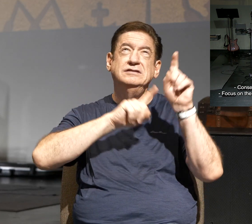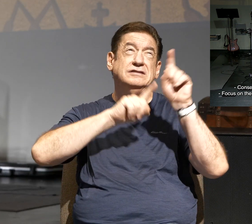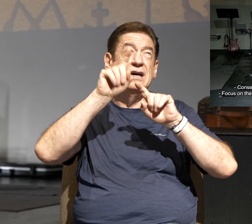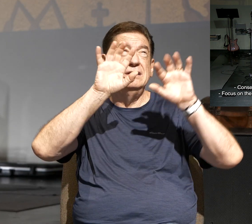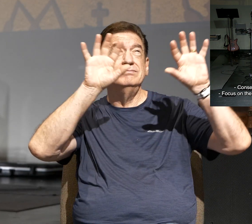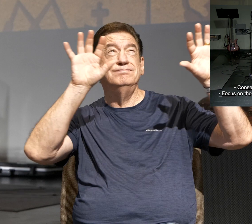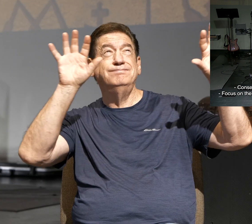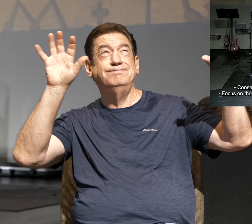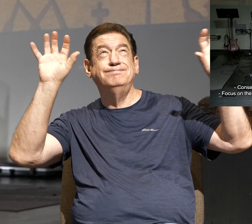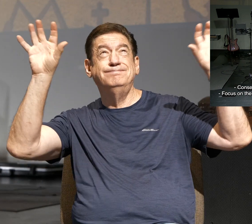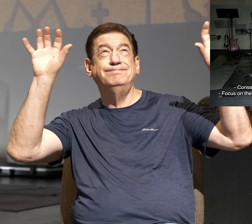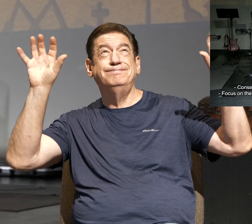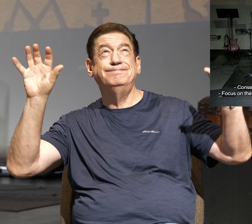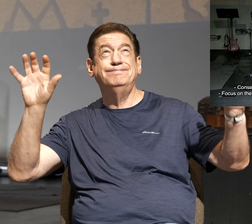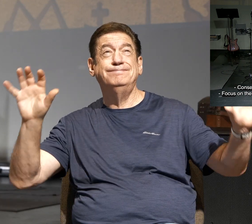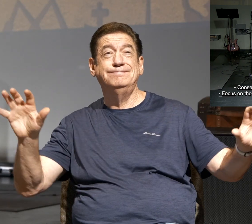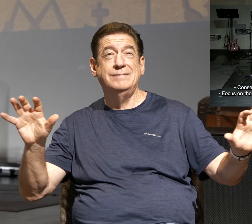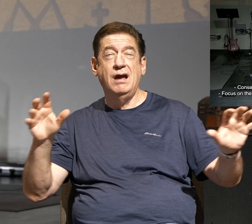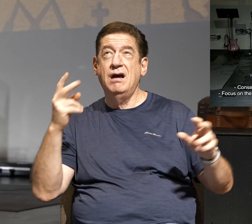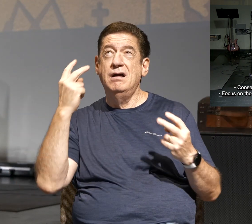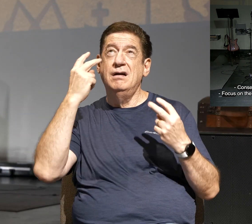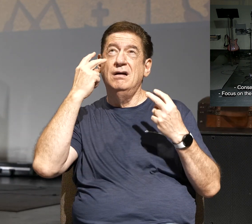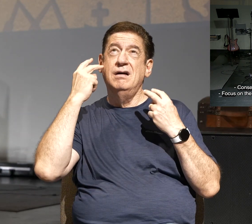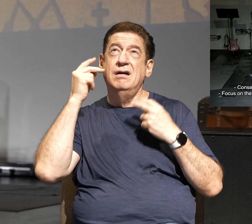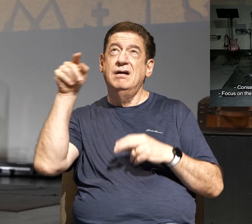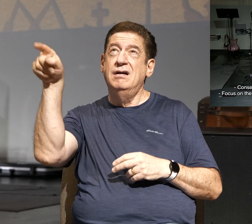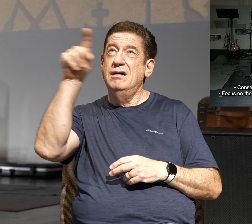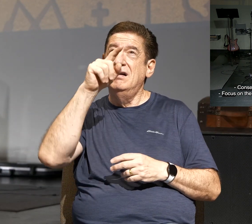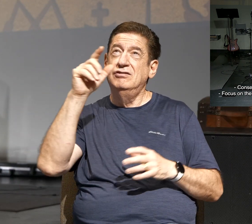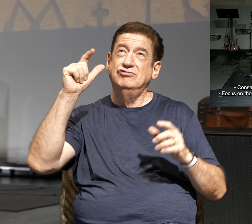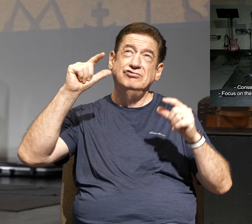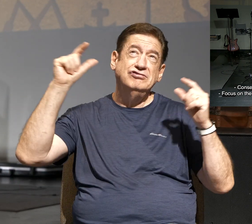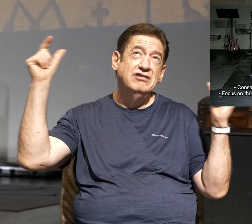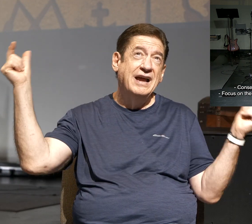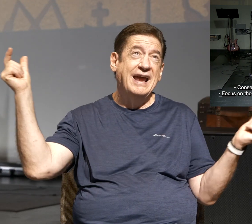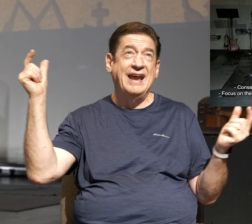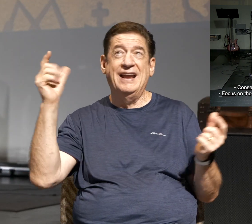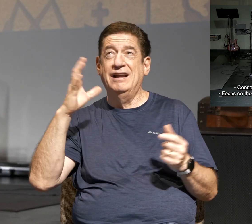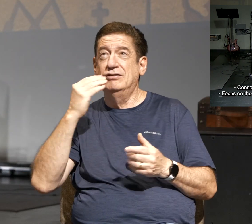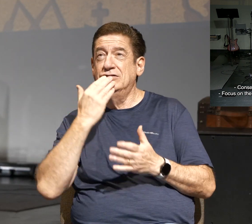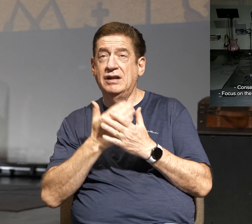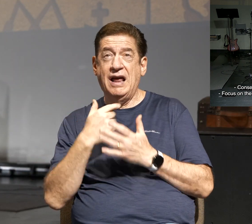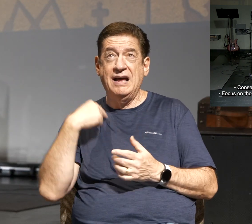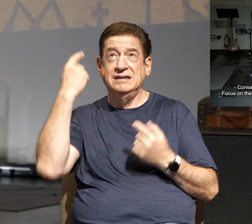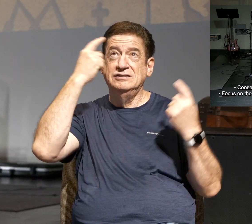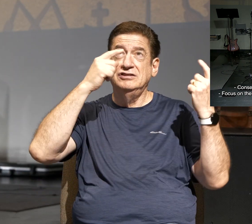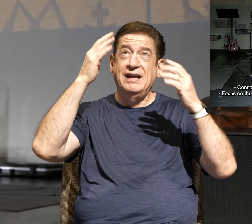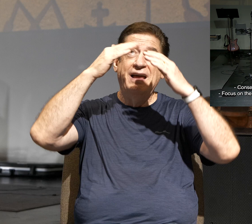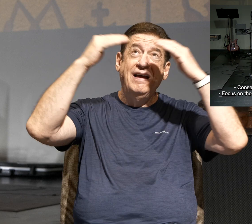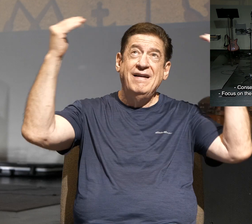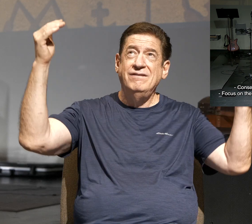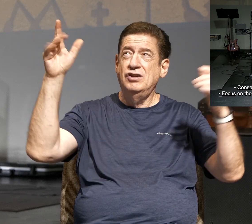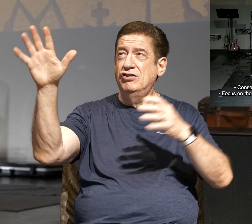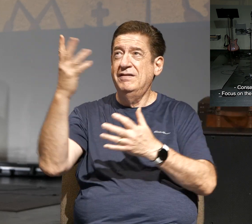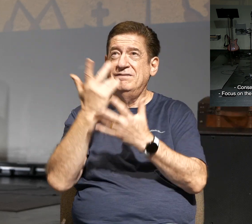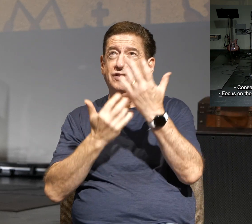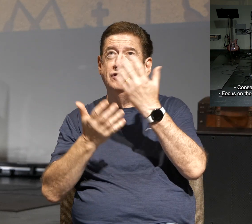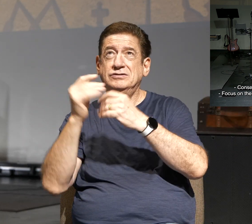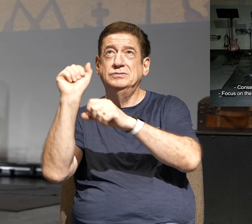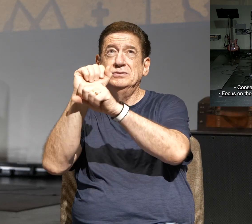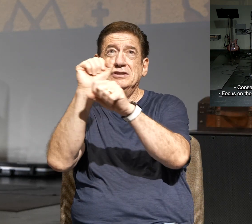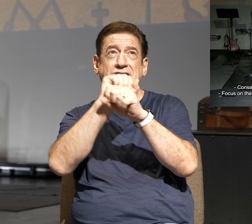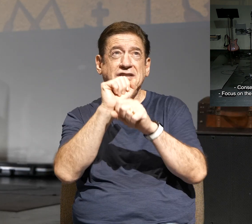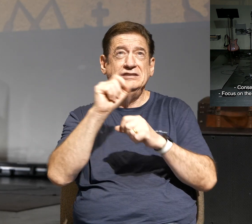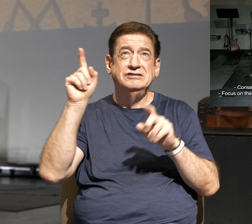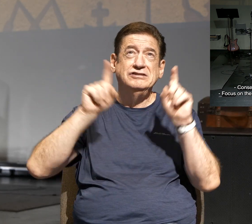he's reflecting on the greatness of God and the goodness of God. And he says, when I consider the heavens, the work of your fingers and the stars and the moon, how